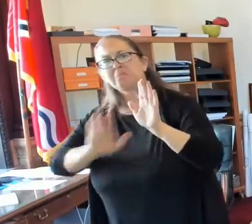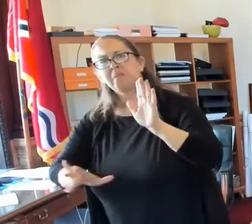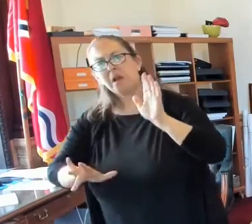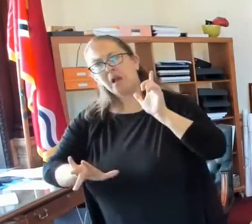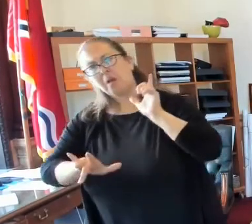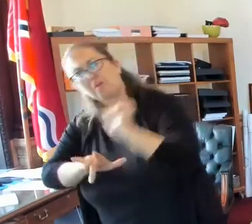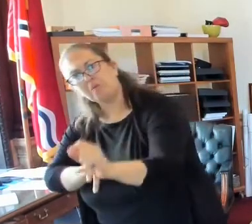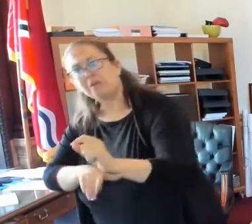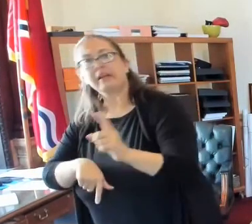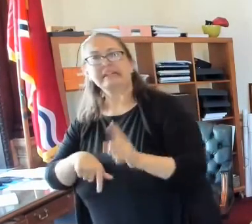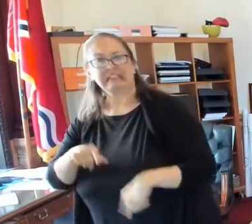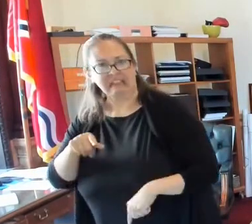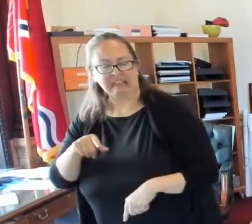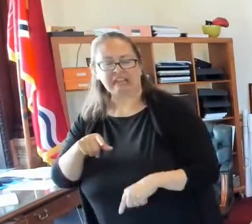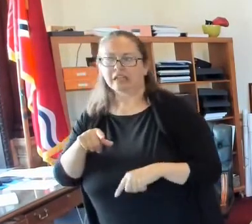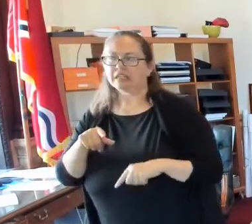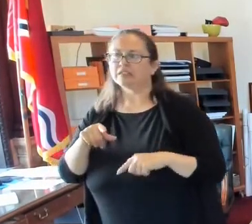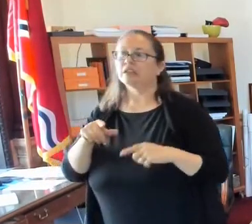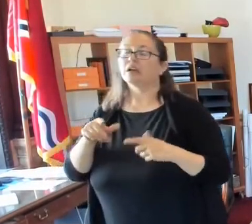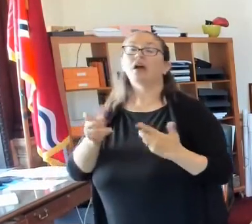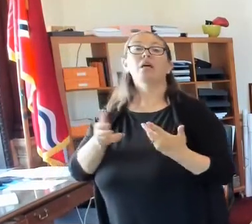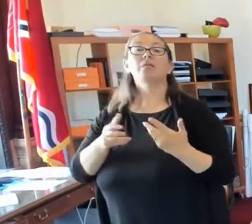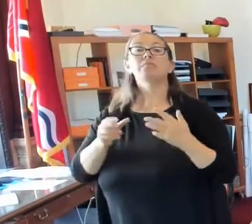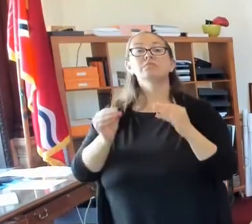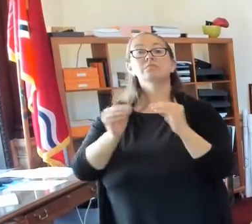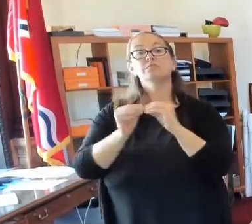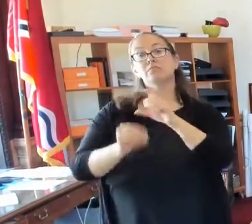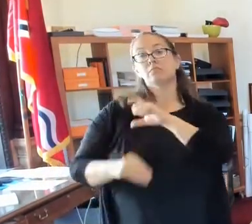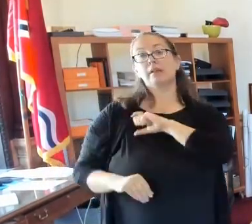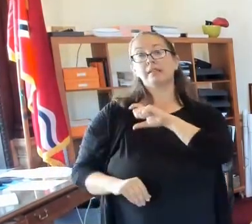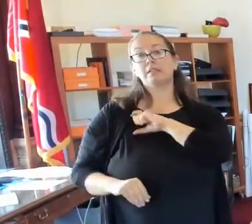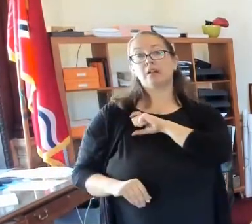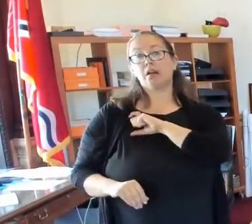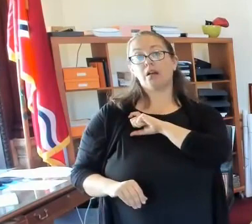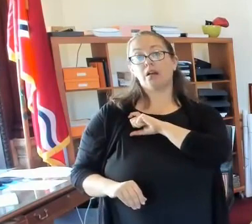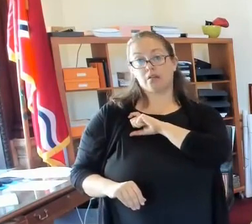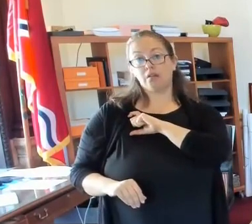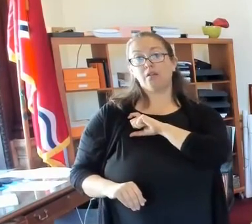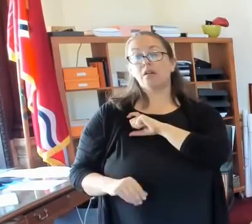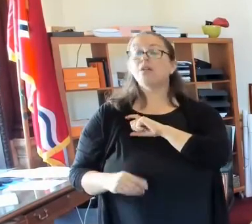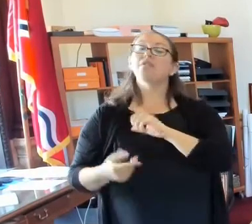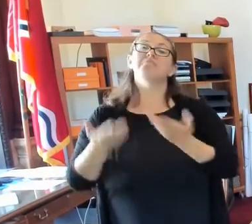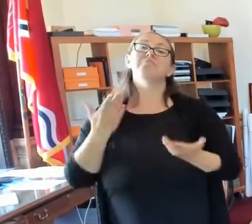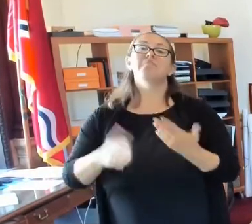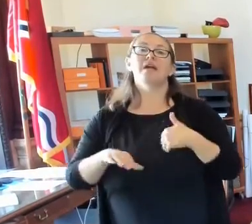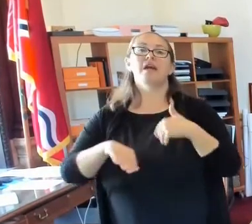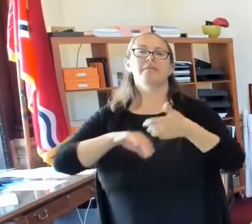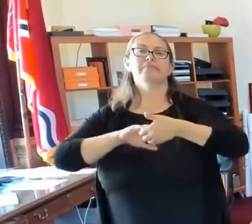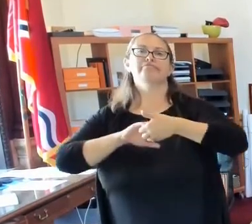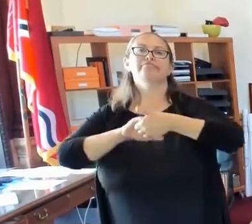see additional law enforcement. You probably see a couple of tow trucks.